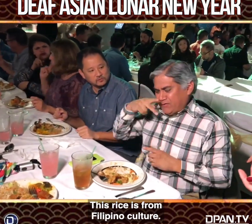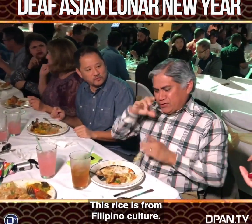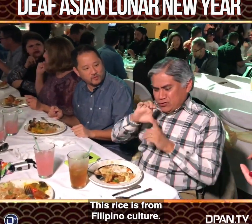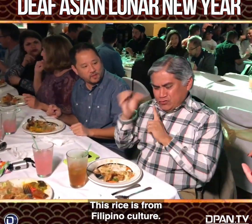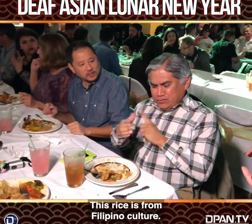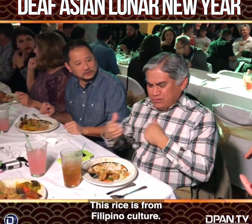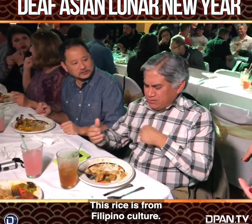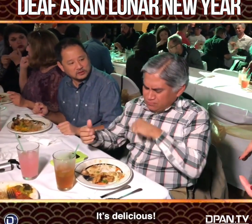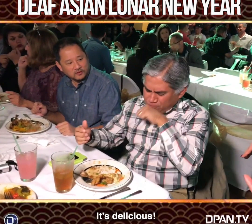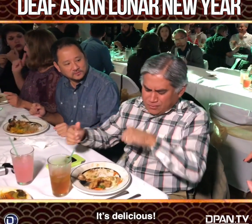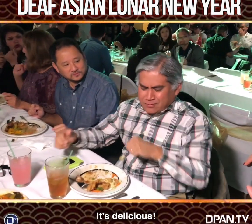It's delicious.